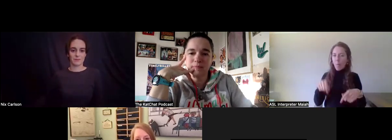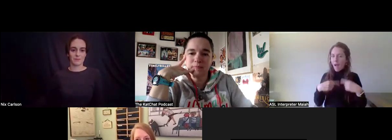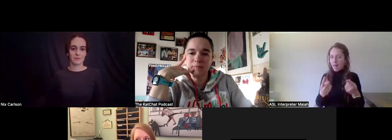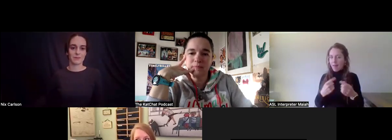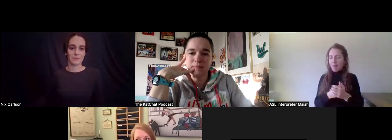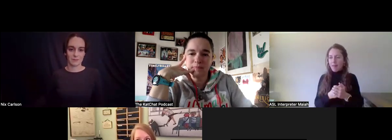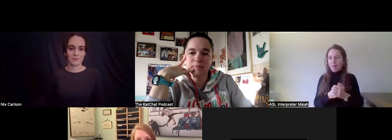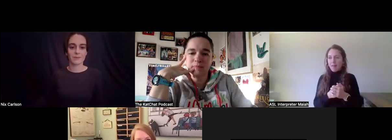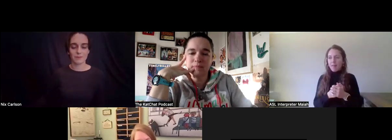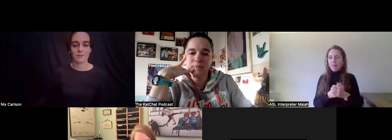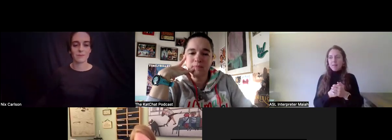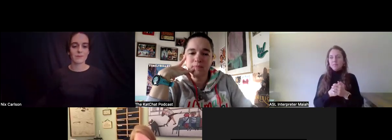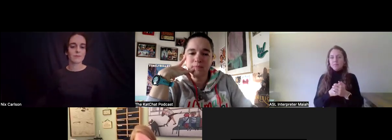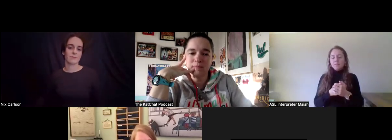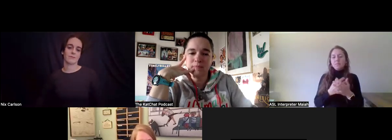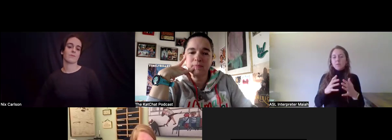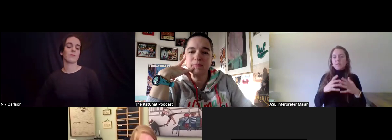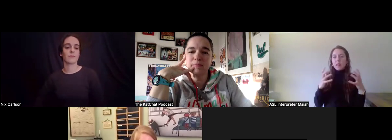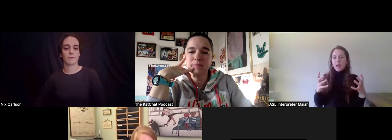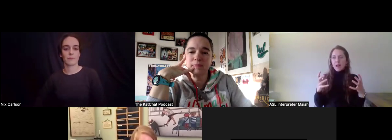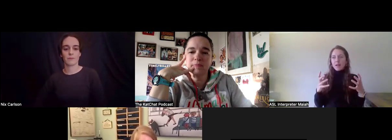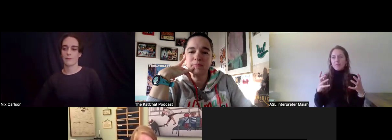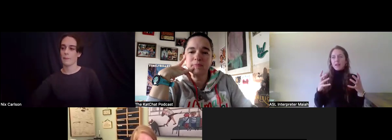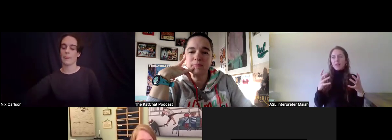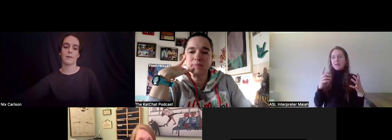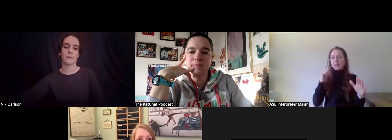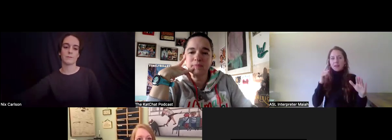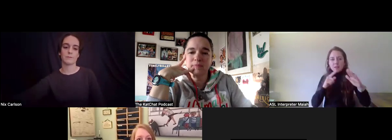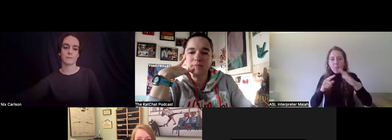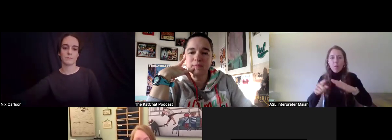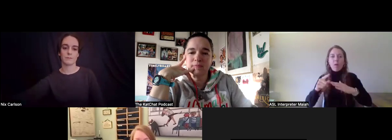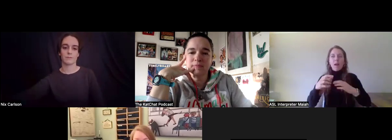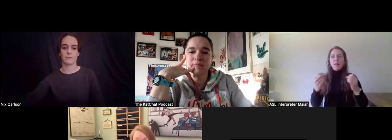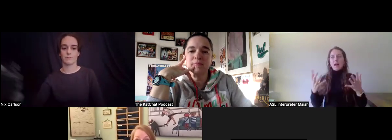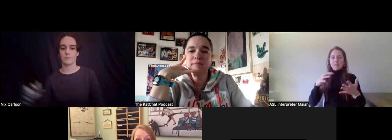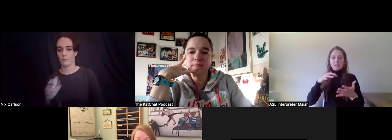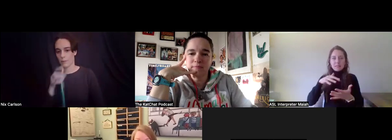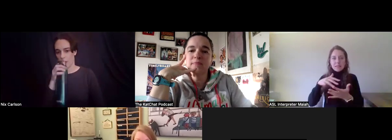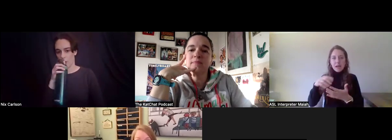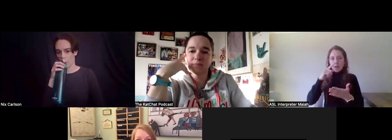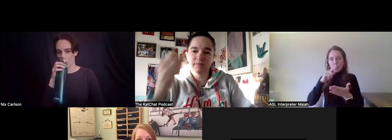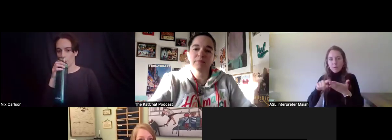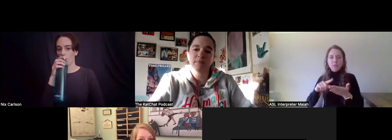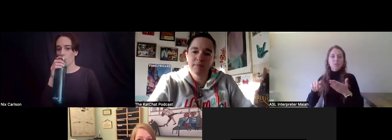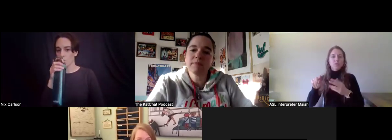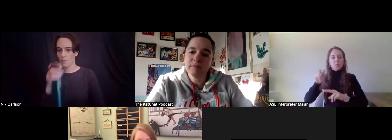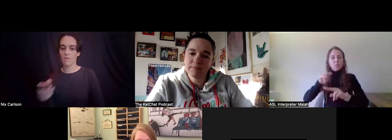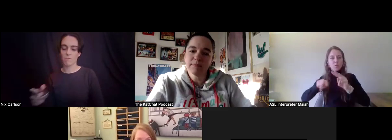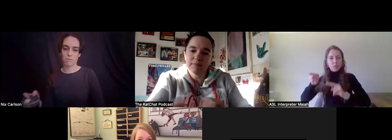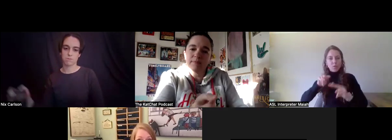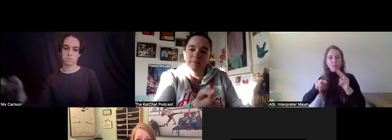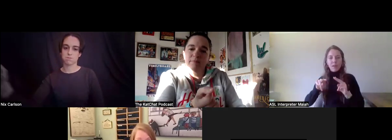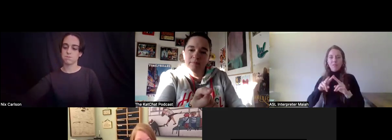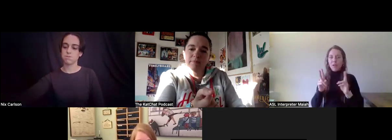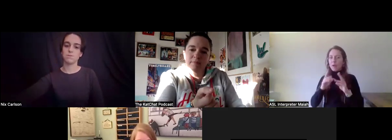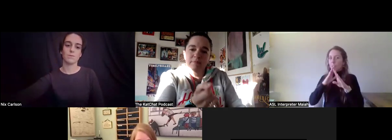was a matter of like we did a lot of exploration, a lot of studying, a lot of observing very quietly